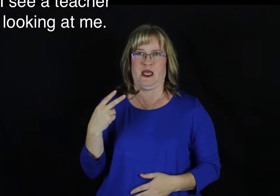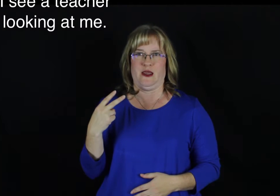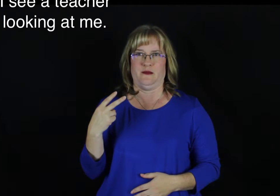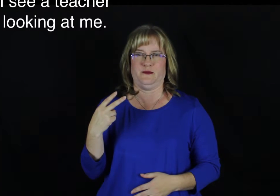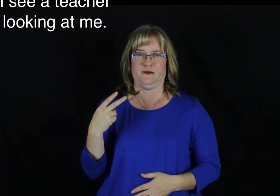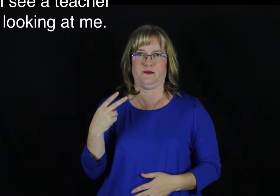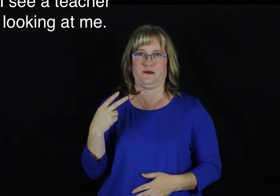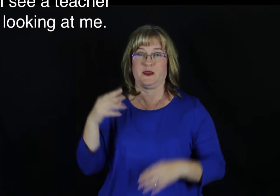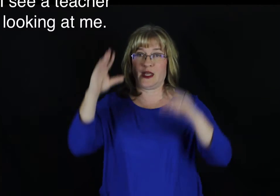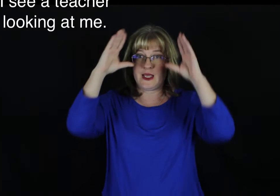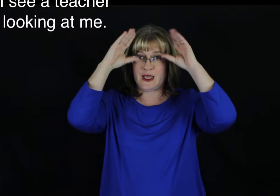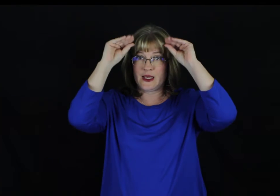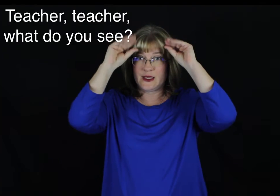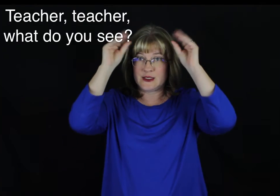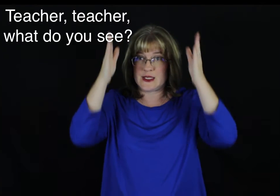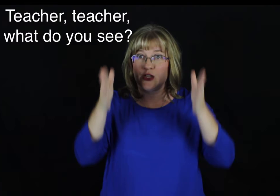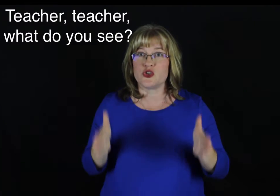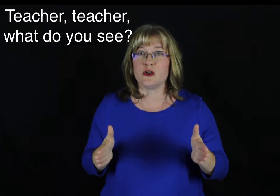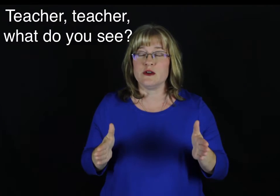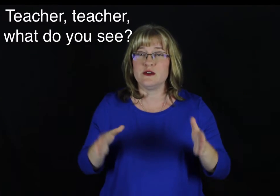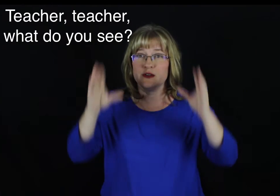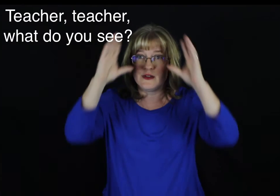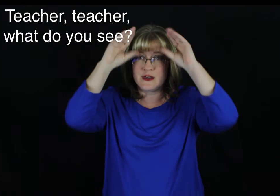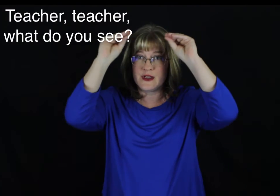me. Teacher,